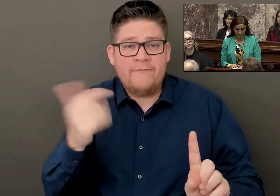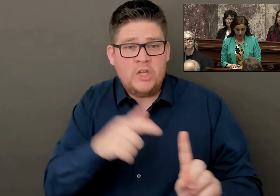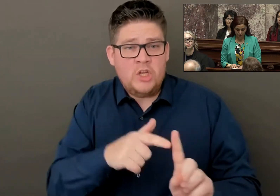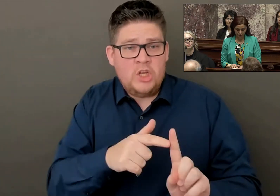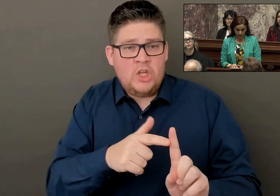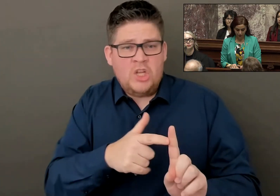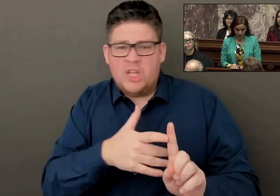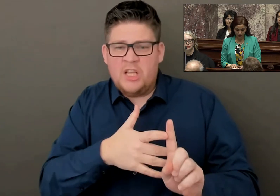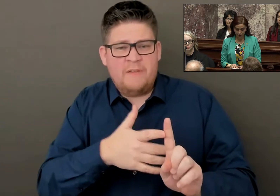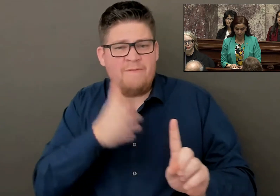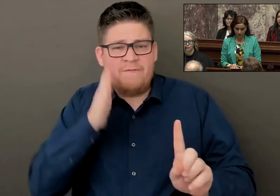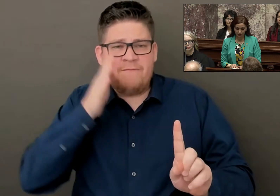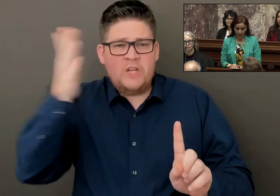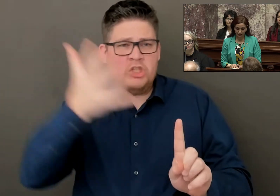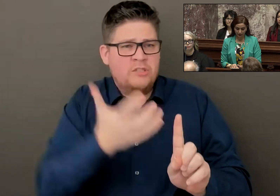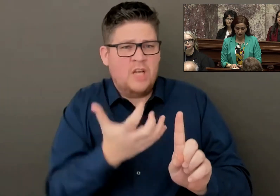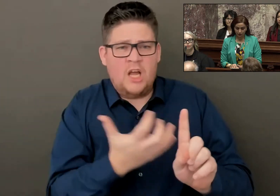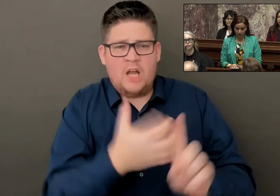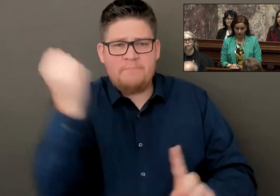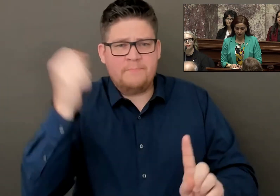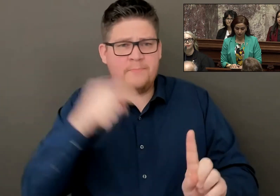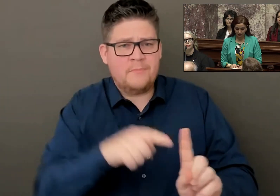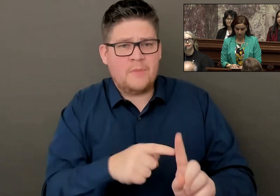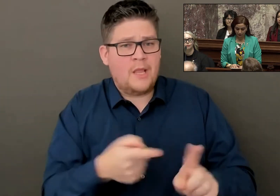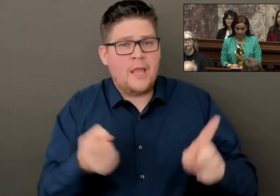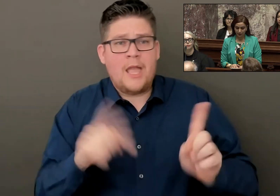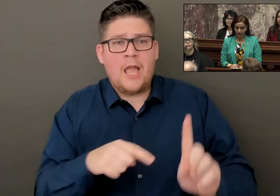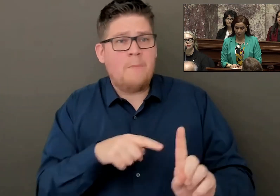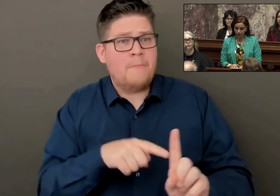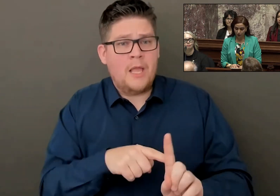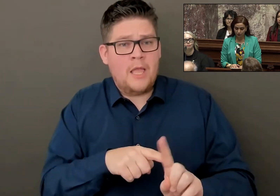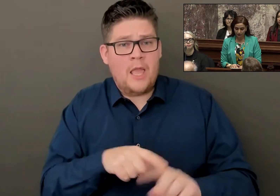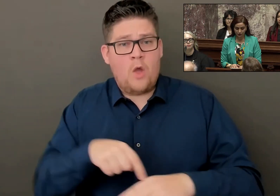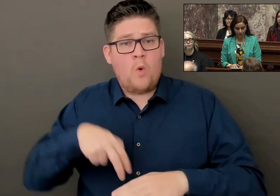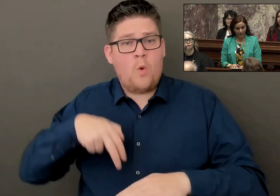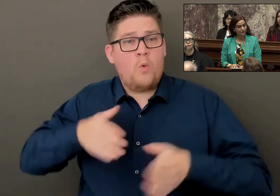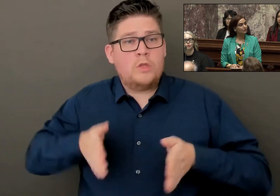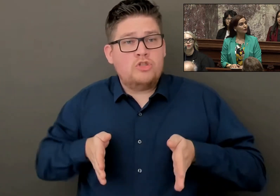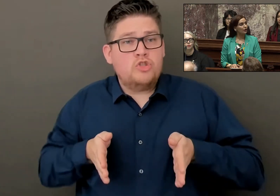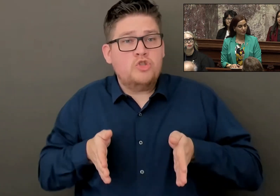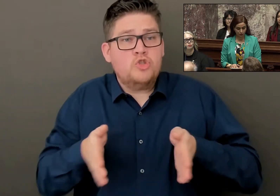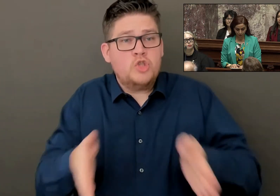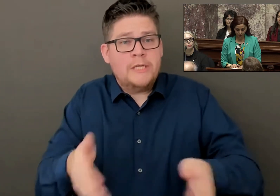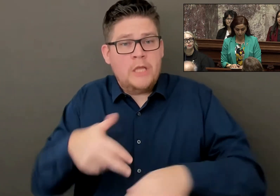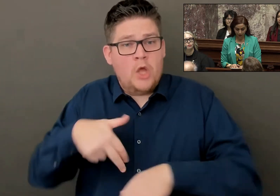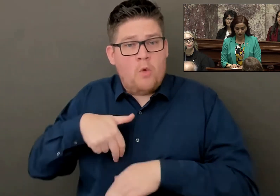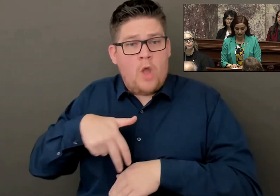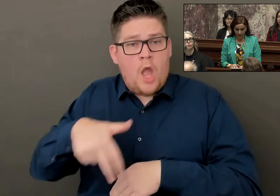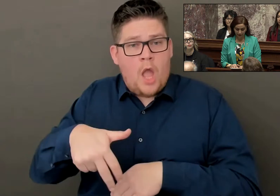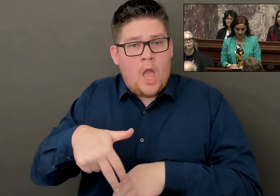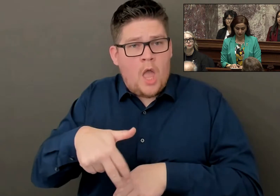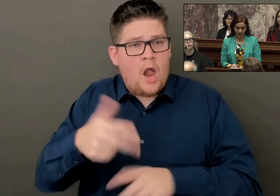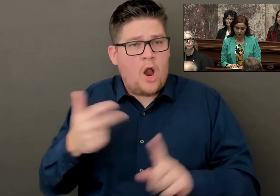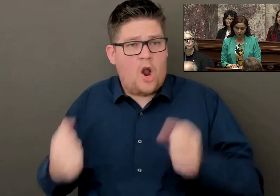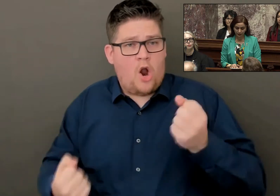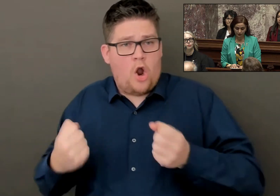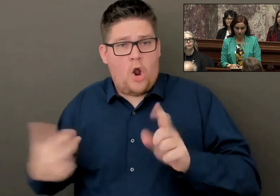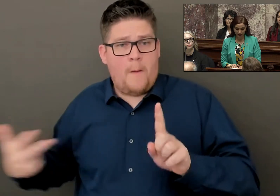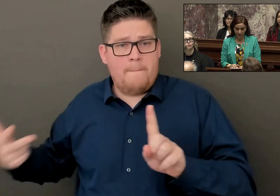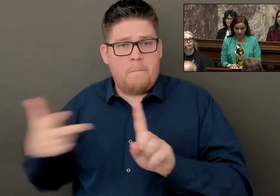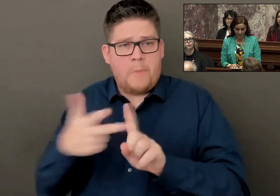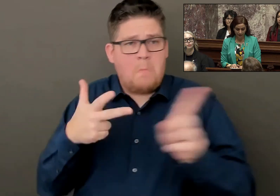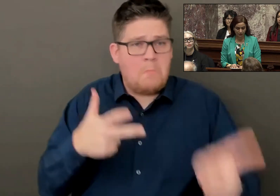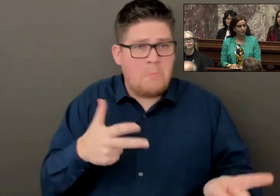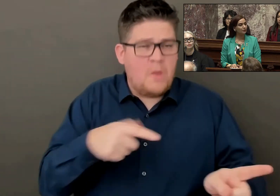struck in a downtown crosswalk on July 2024. There are no words to measure loss so profound, yet, in the face